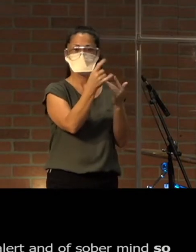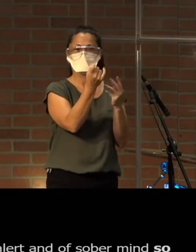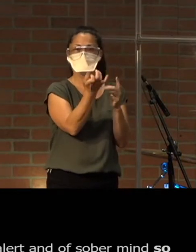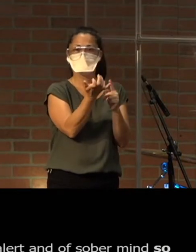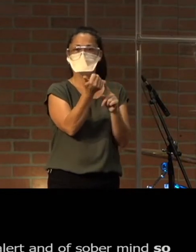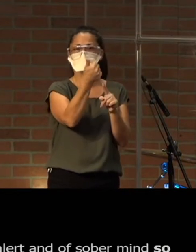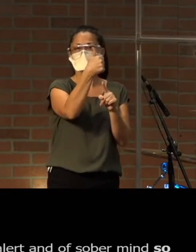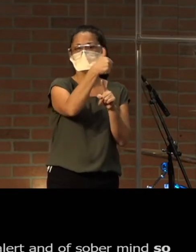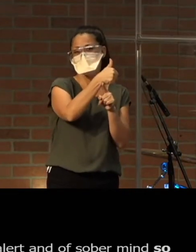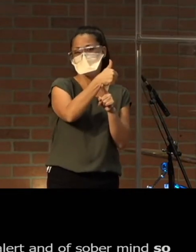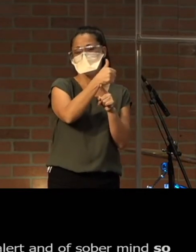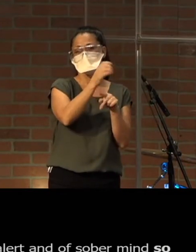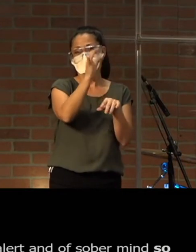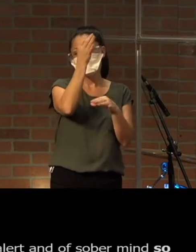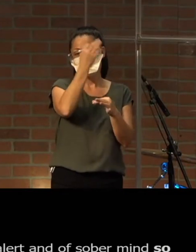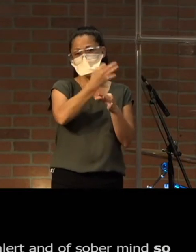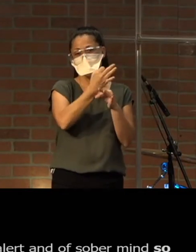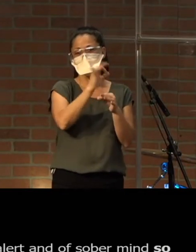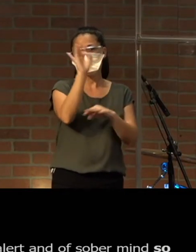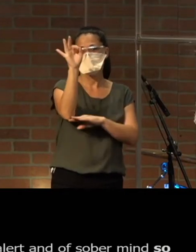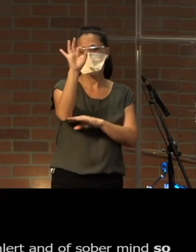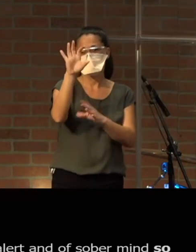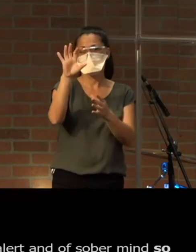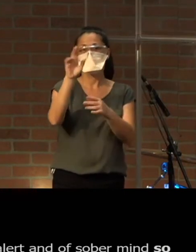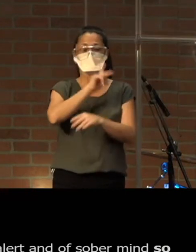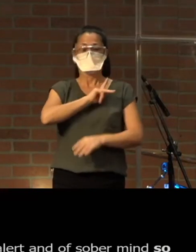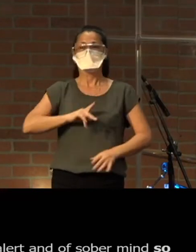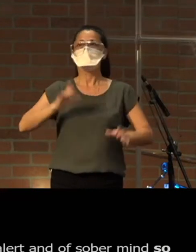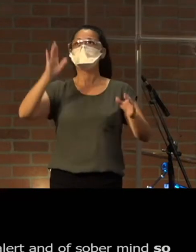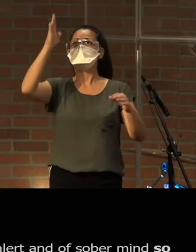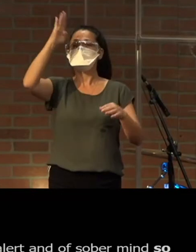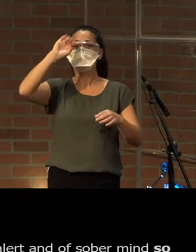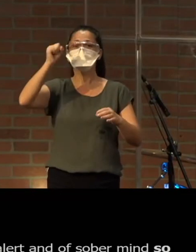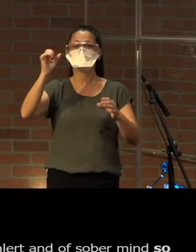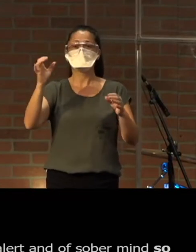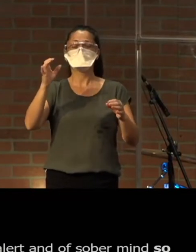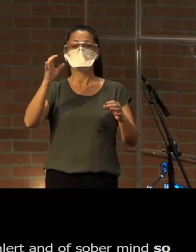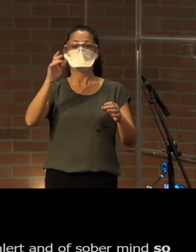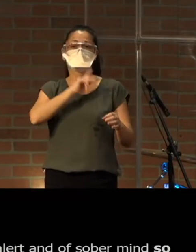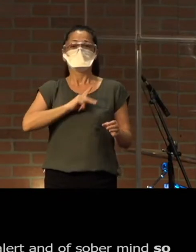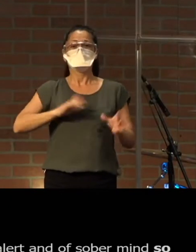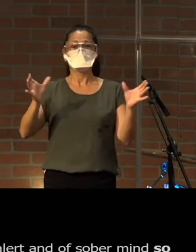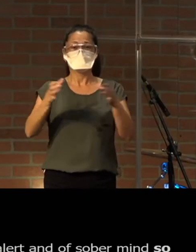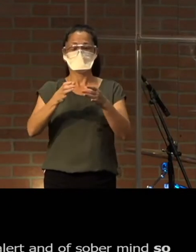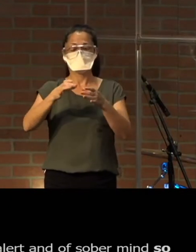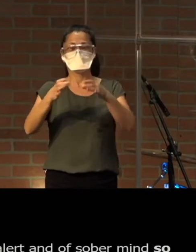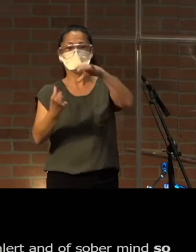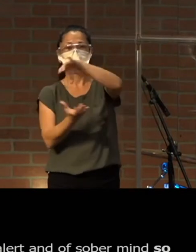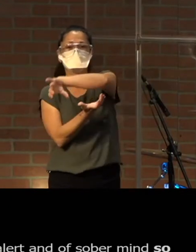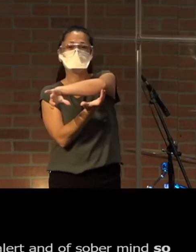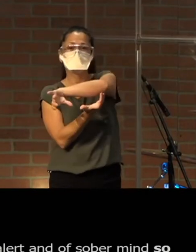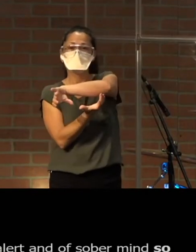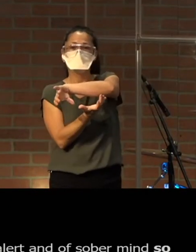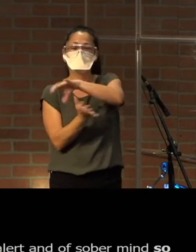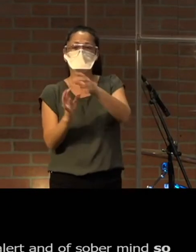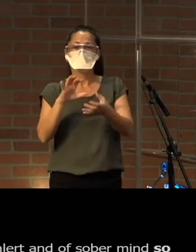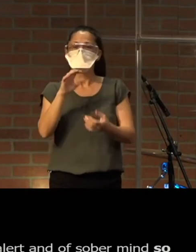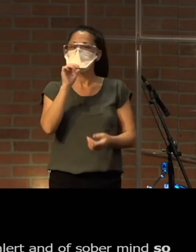that preaches an upside-down kingdom where weakness is a strength and whose inheritance is